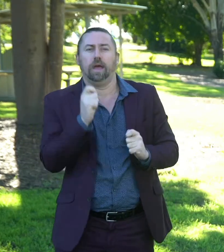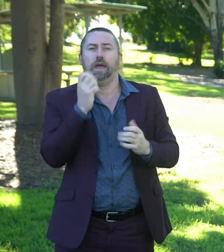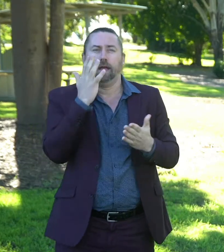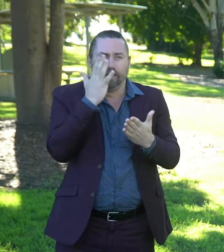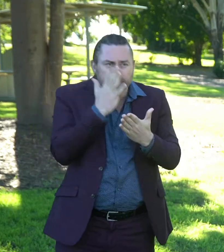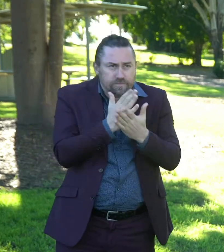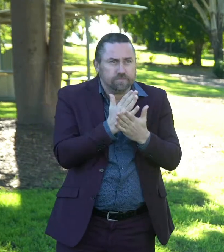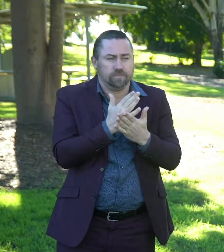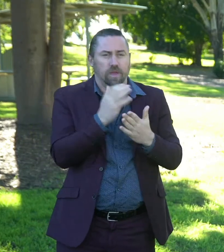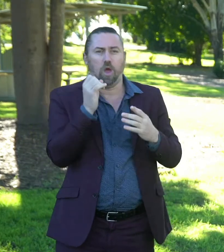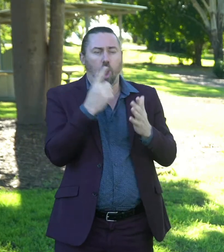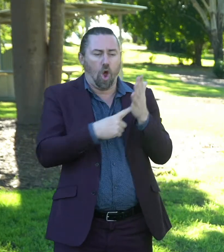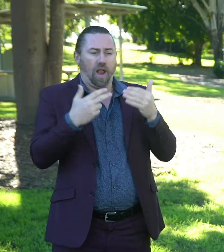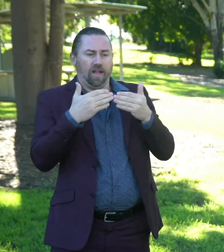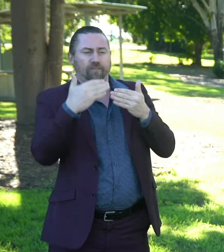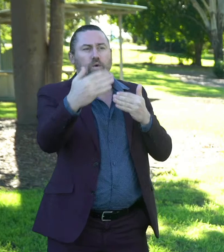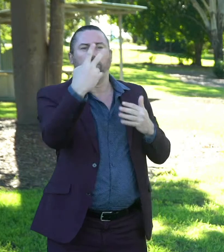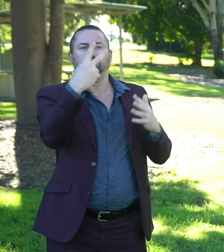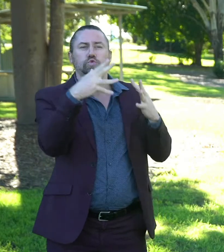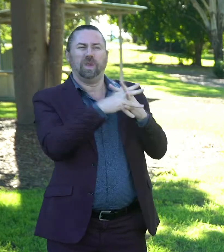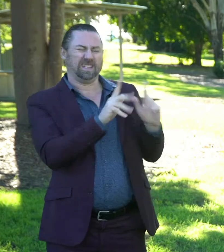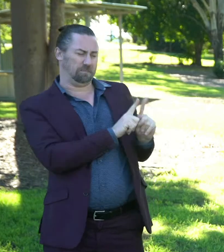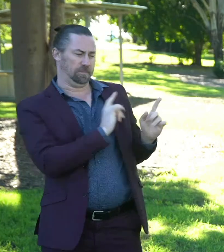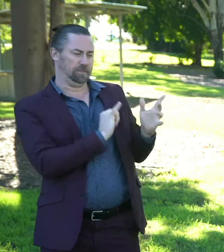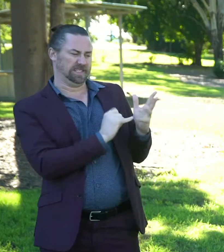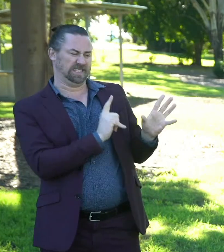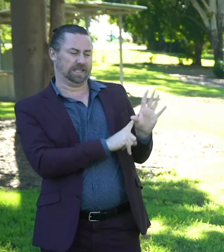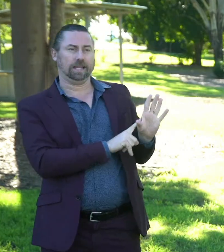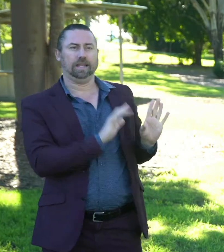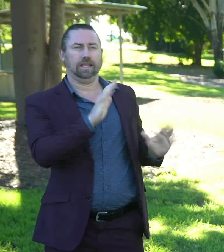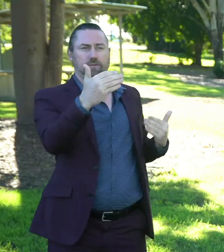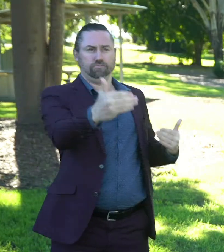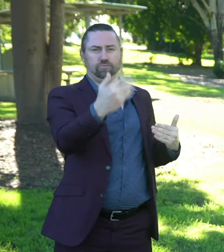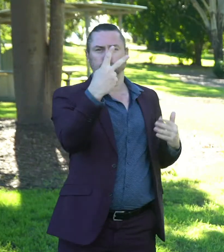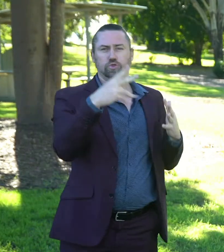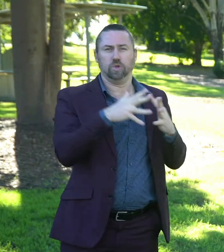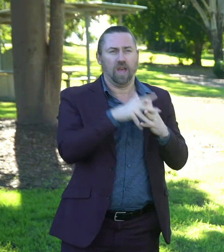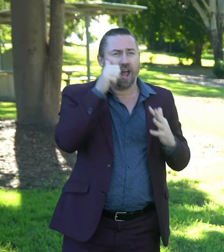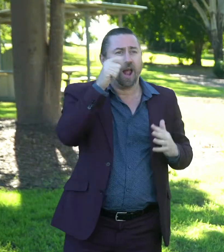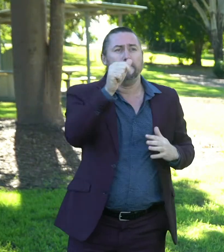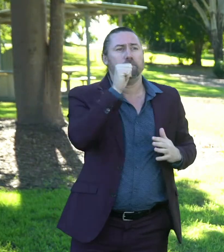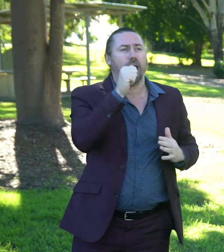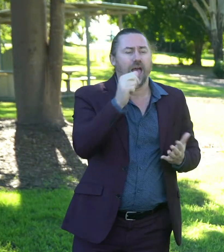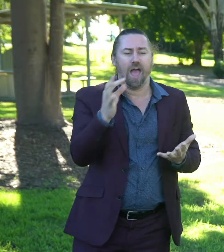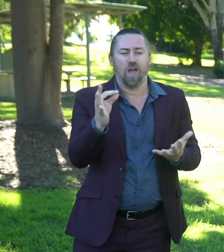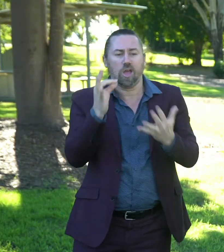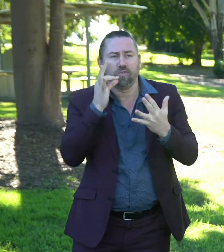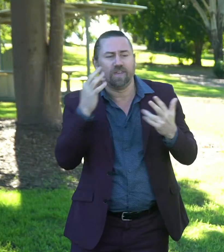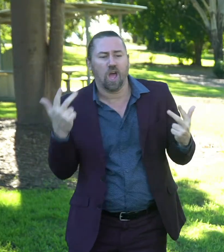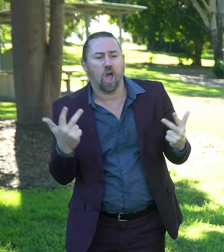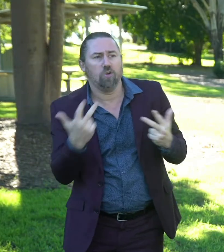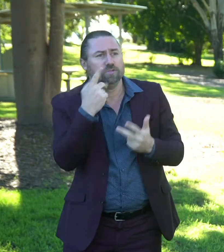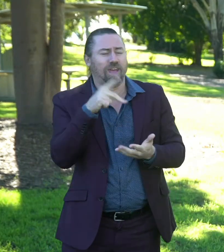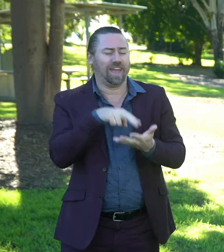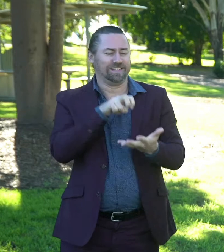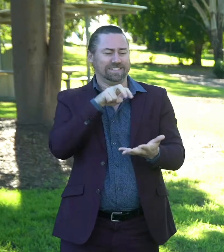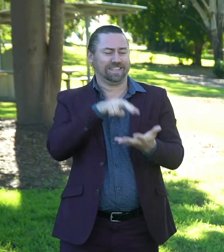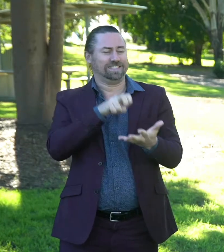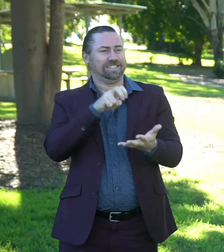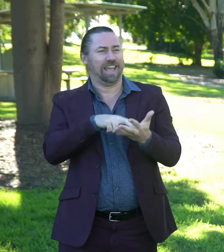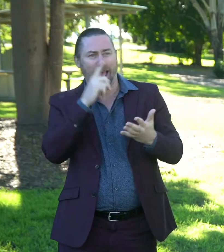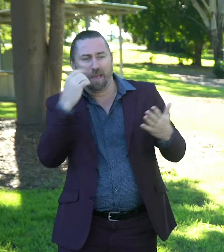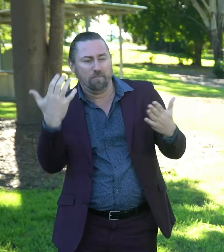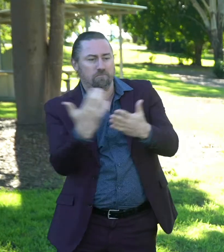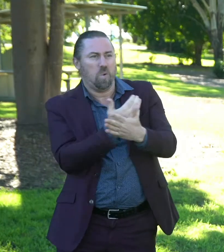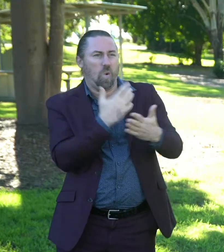is just for that period of the lockdown in Sydney. So I know that some of our bars and cafes and restaurants were back to that